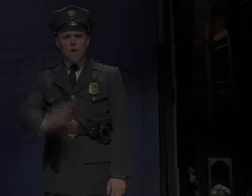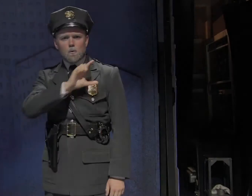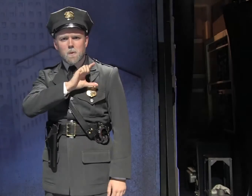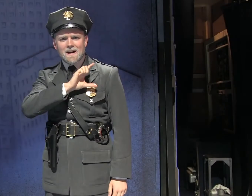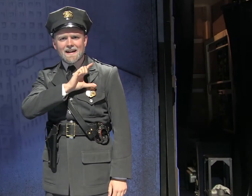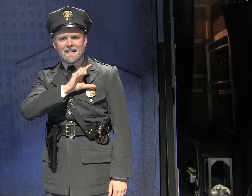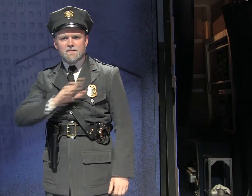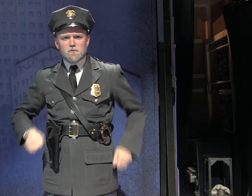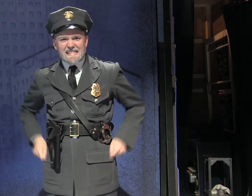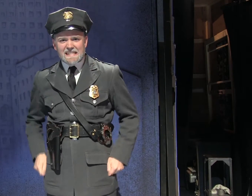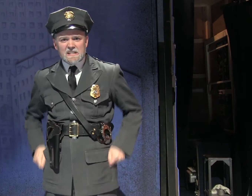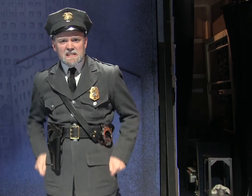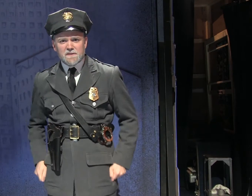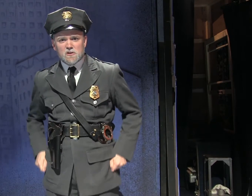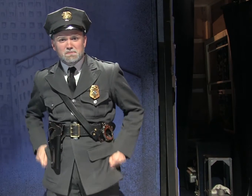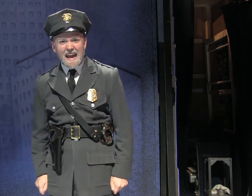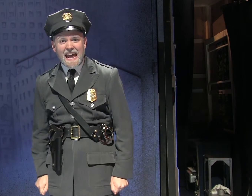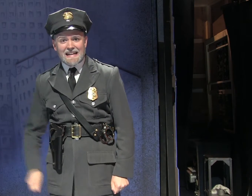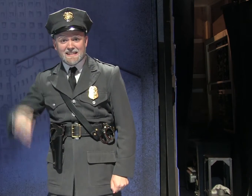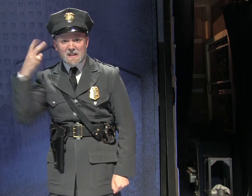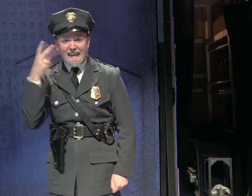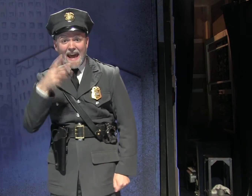Why have you taken off your pants again?